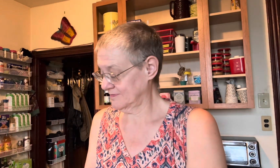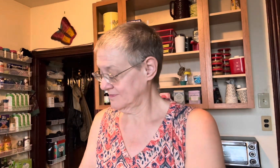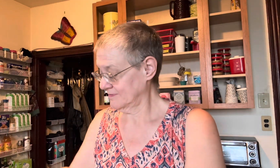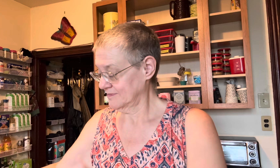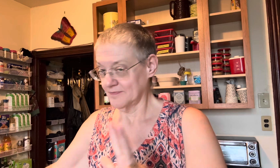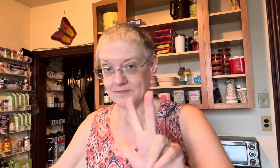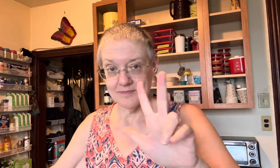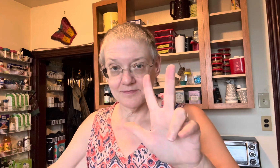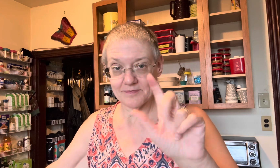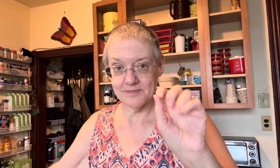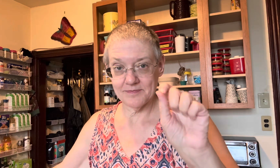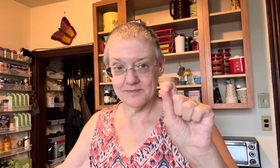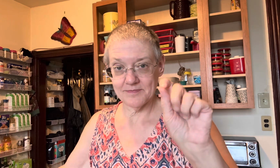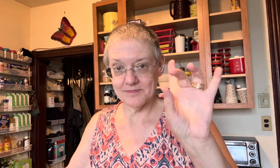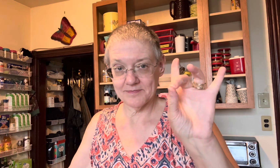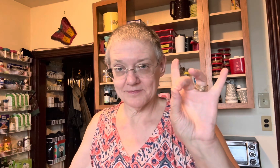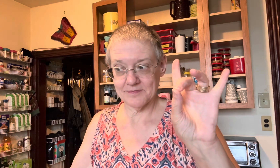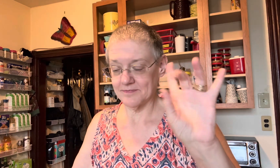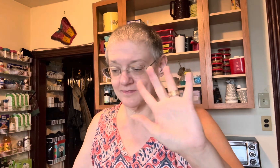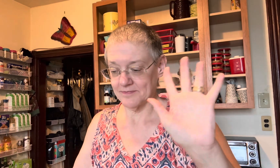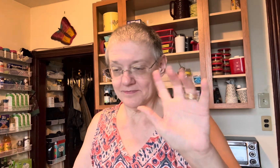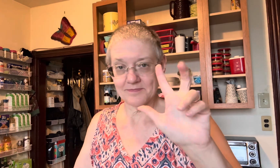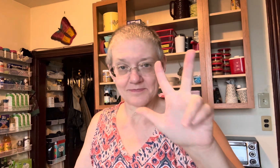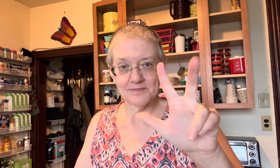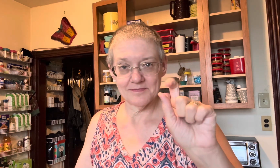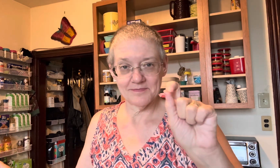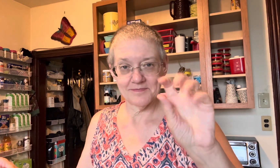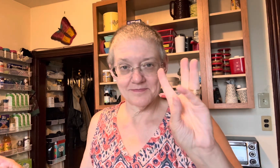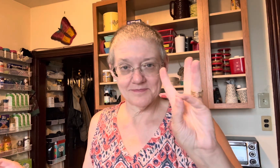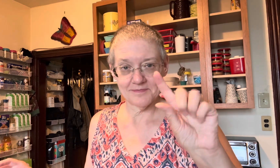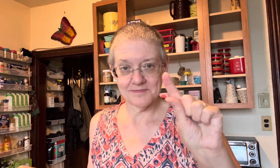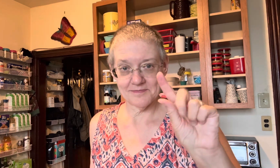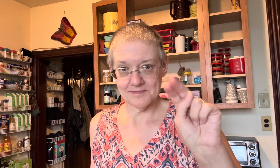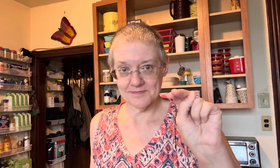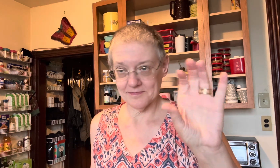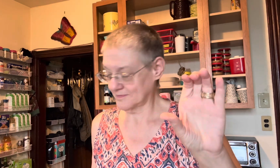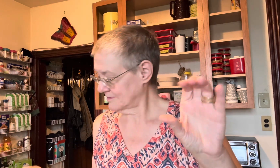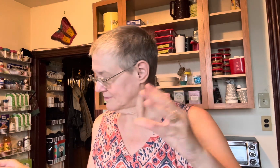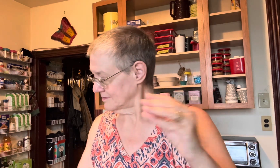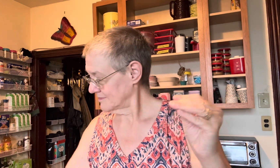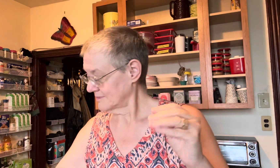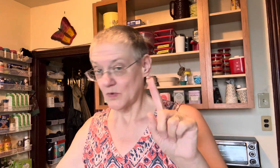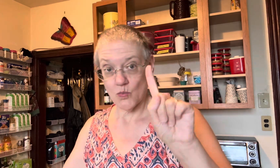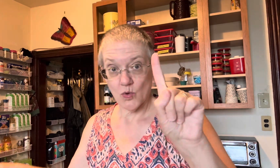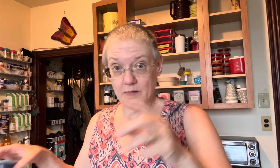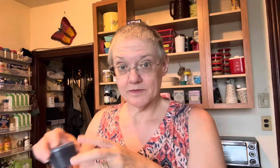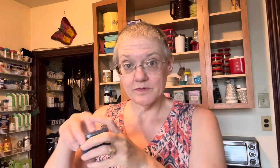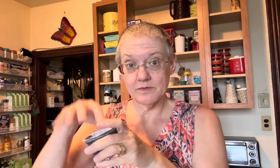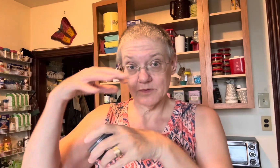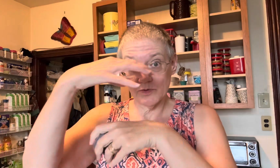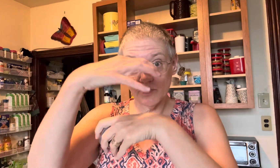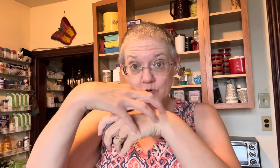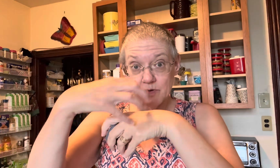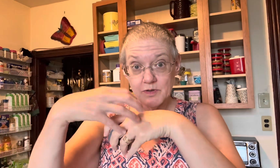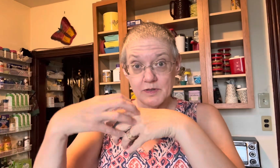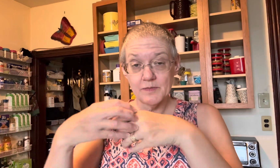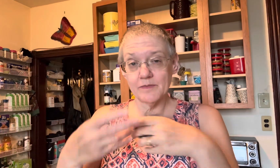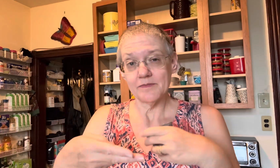And to that, we'll add, that's 3.6 grams of net carbs, and we're going to add 1 serving